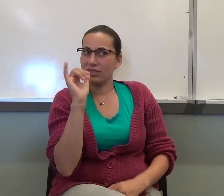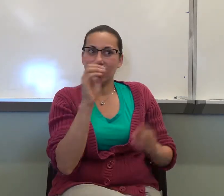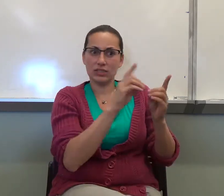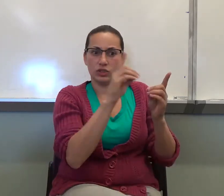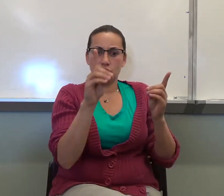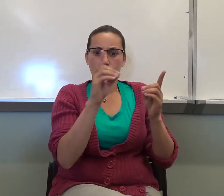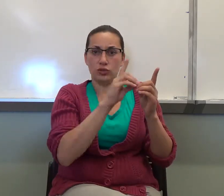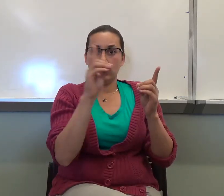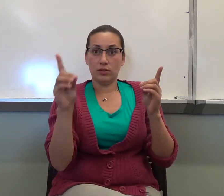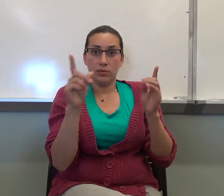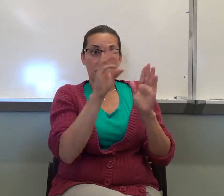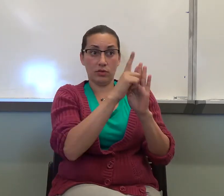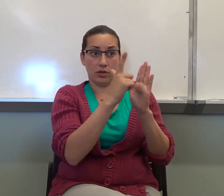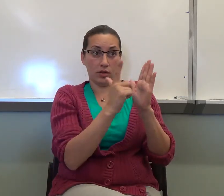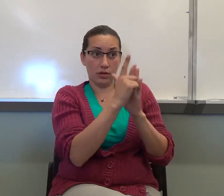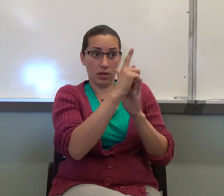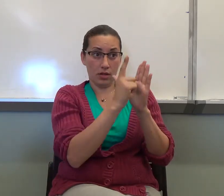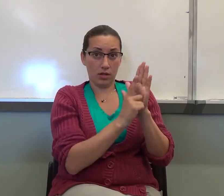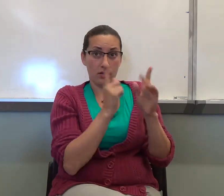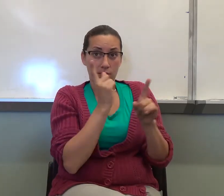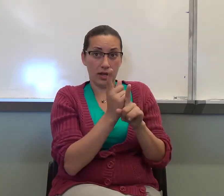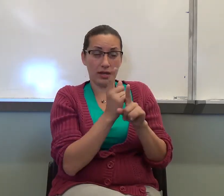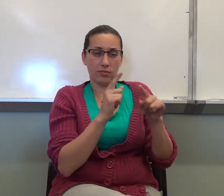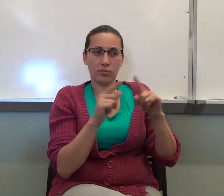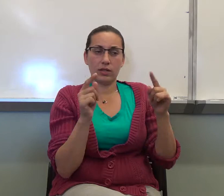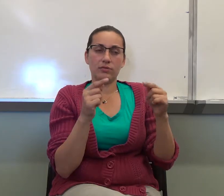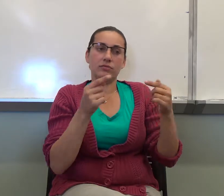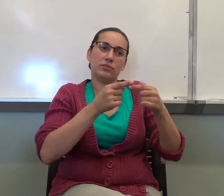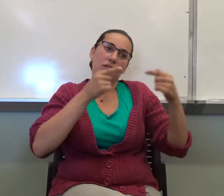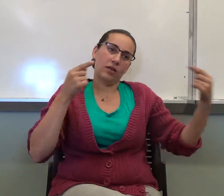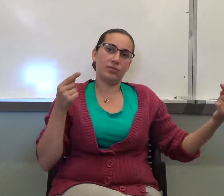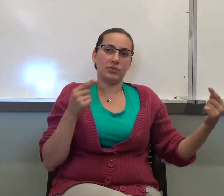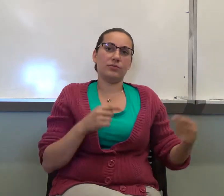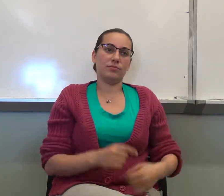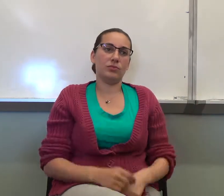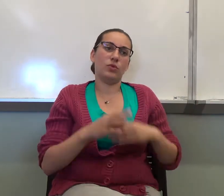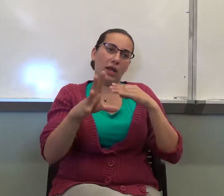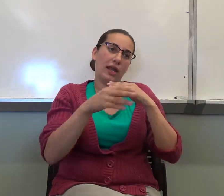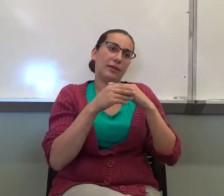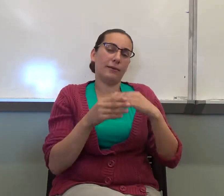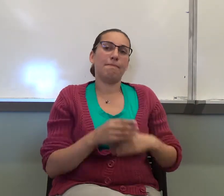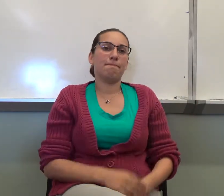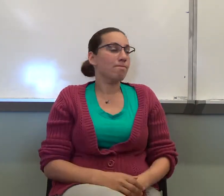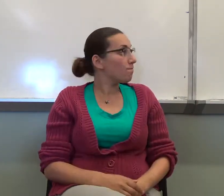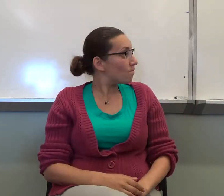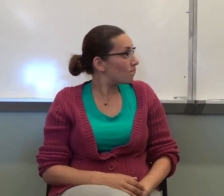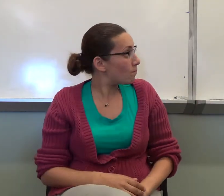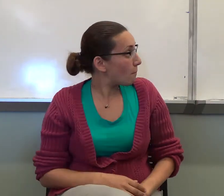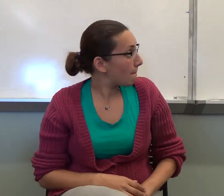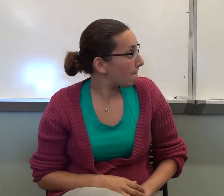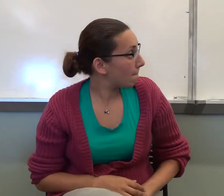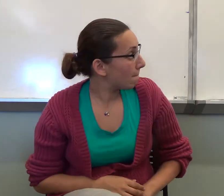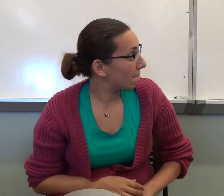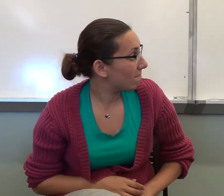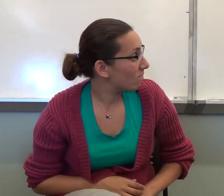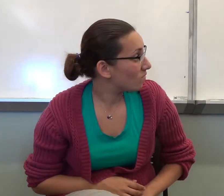it? Backwards, though. So we're back to distributive law. Remember, it said A times B plus